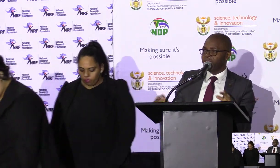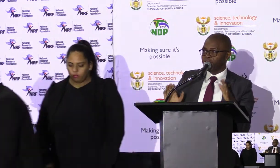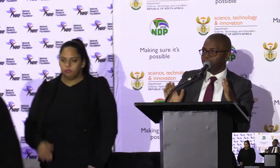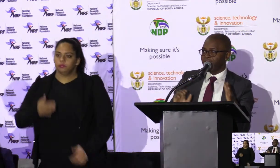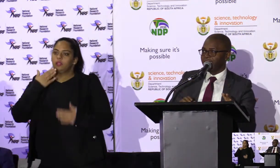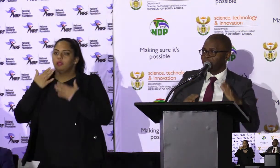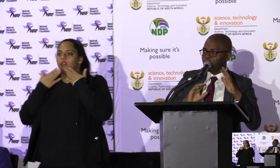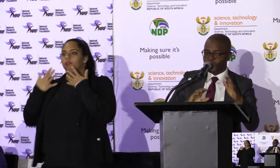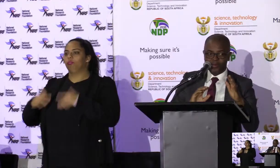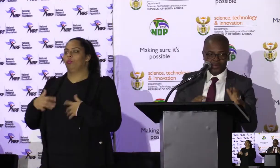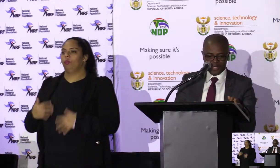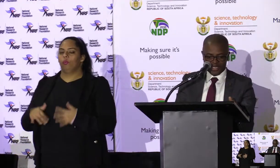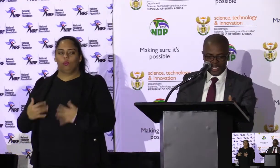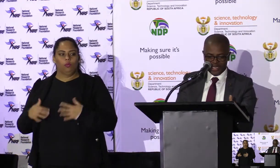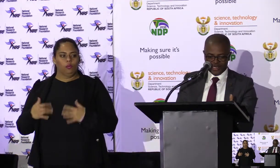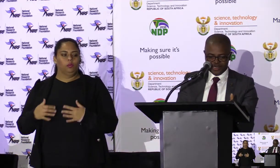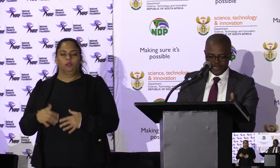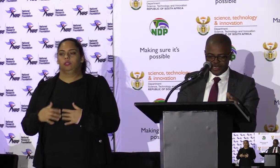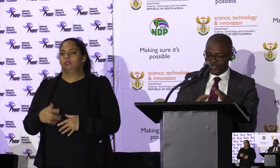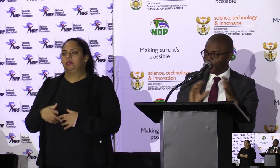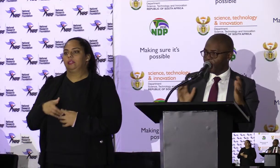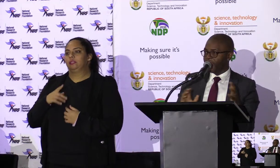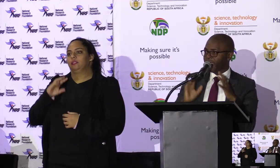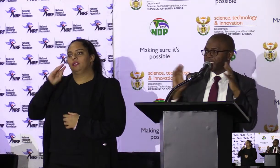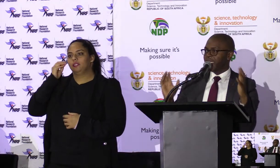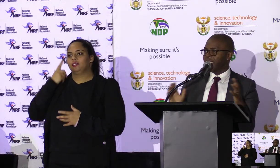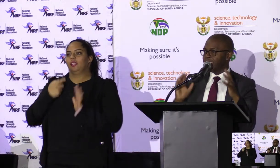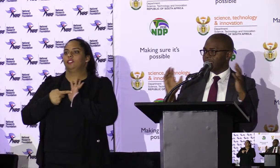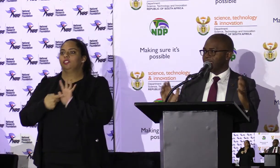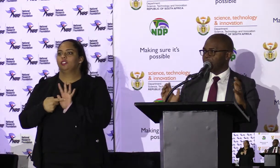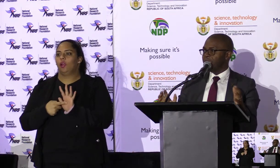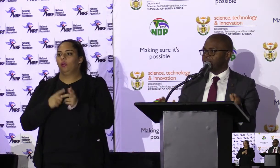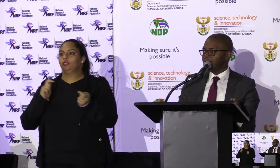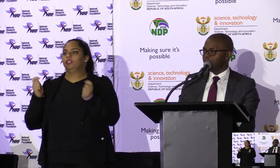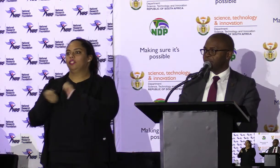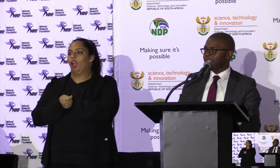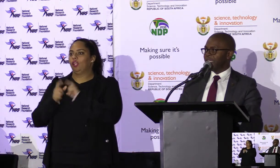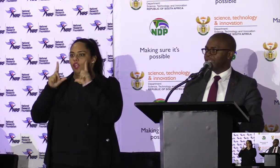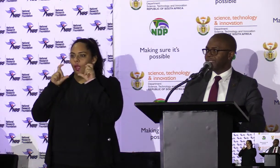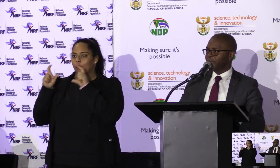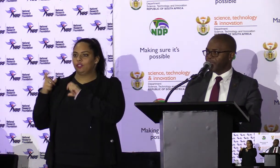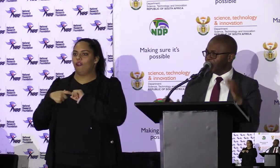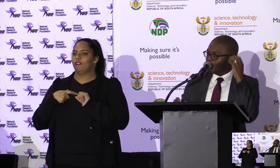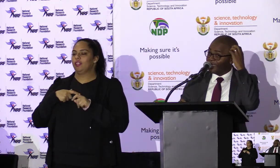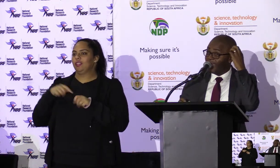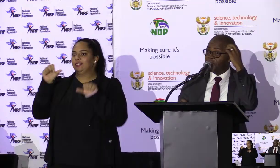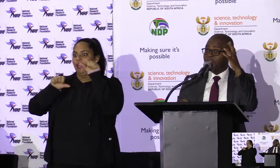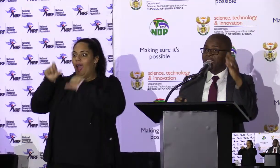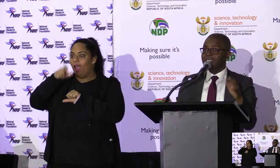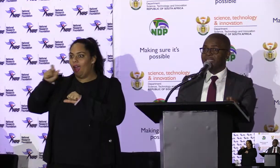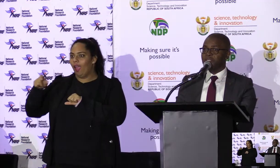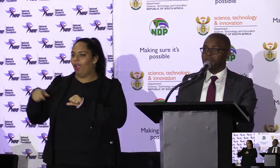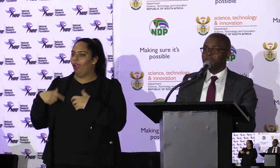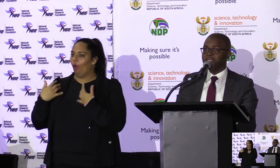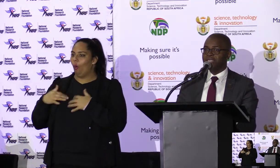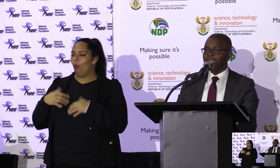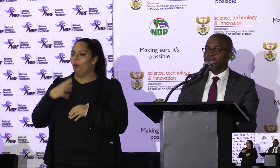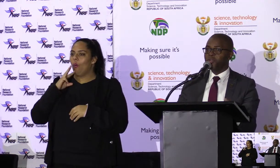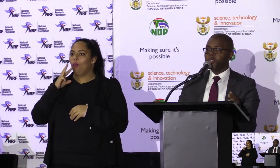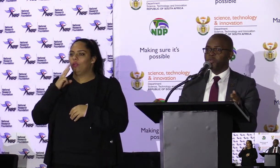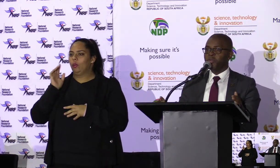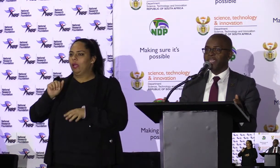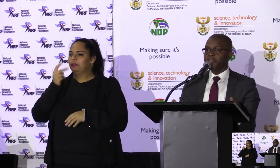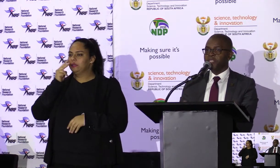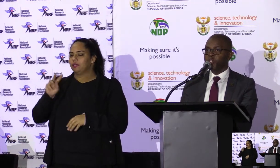I'm also pleased with the last two slides showing the changing images of a scientist, because I'm sure youngsters, you could